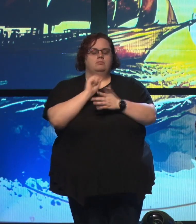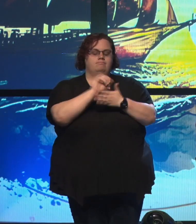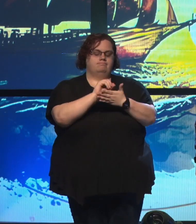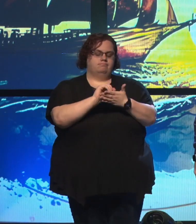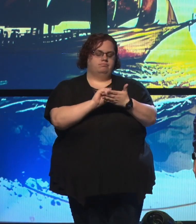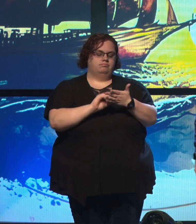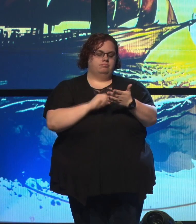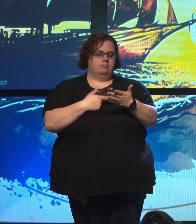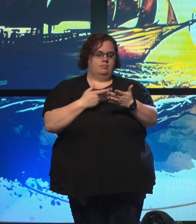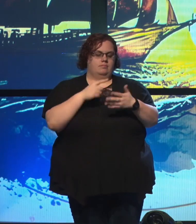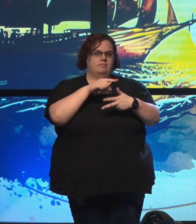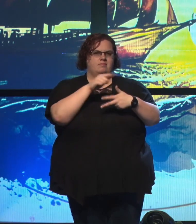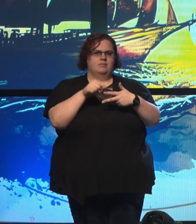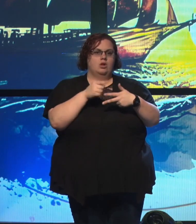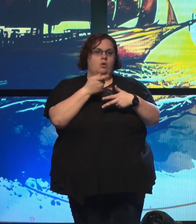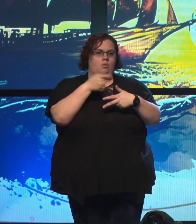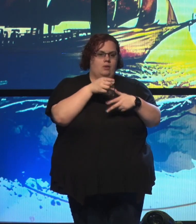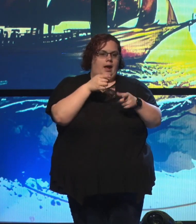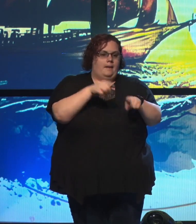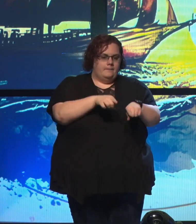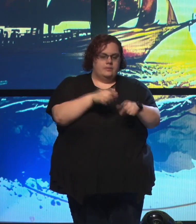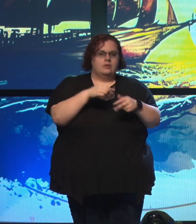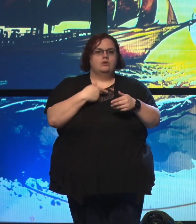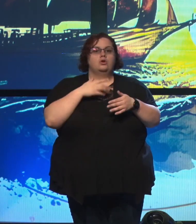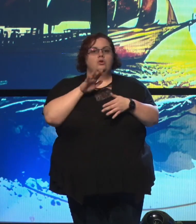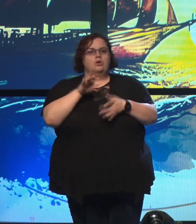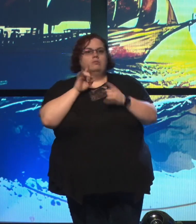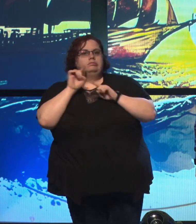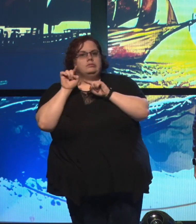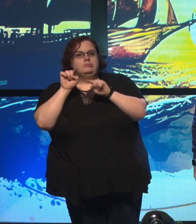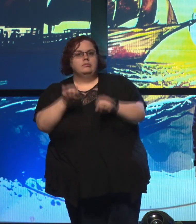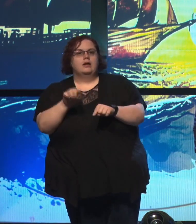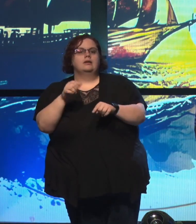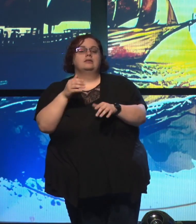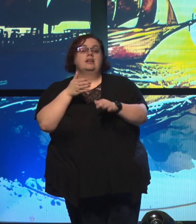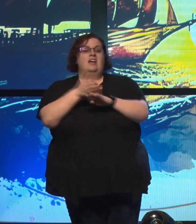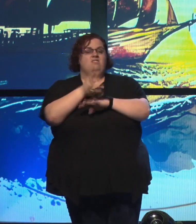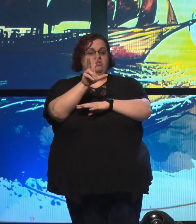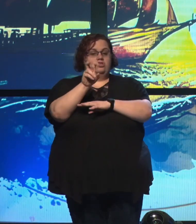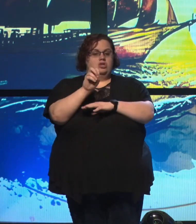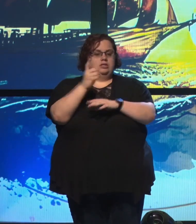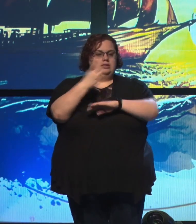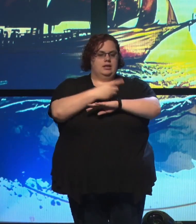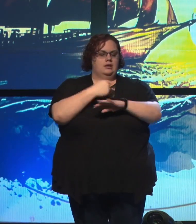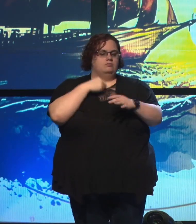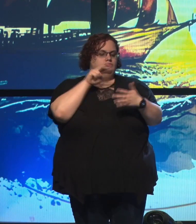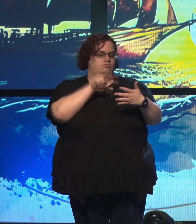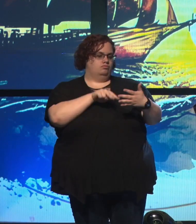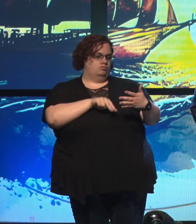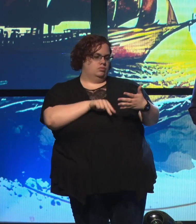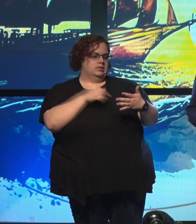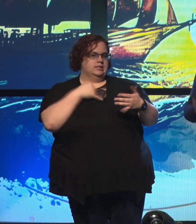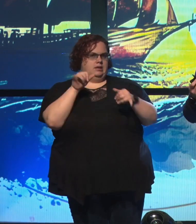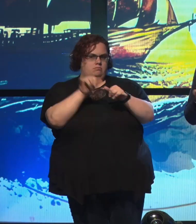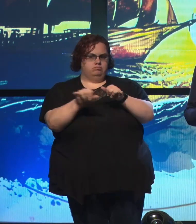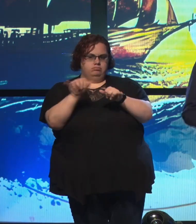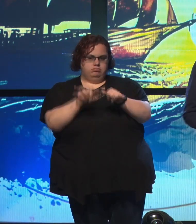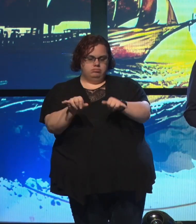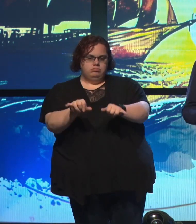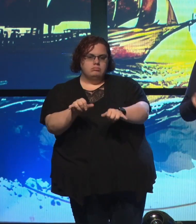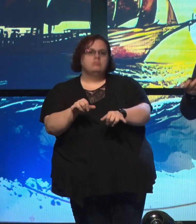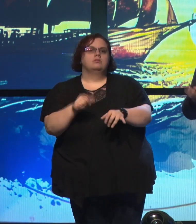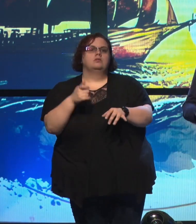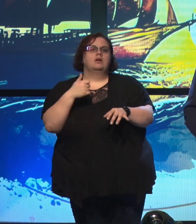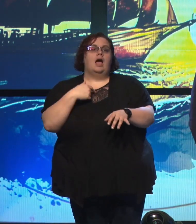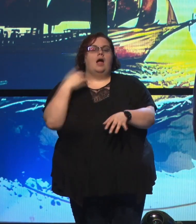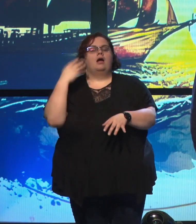what was surrounding, and how did you cope with it? What was your response? And you just reflect on that. After 30 days, you look at each of them, you look for a pattern. I know it's crazy to go to